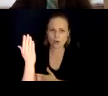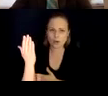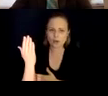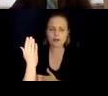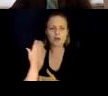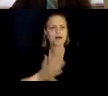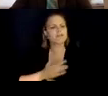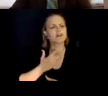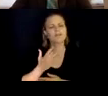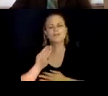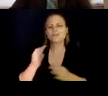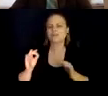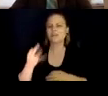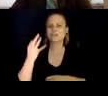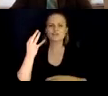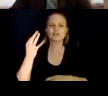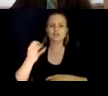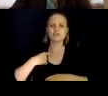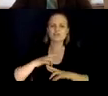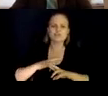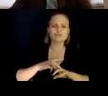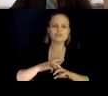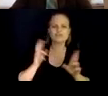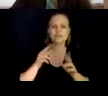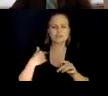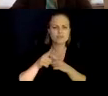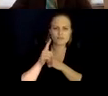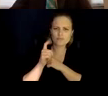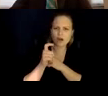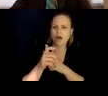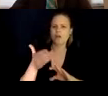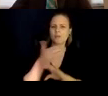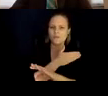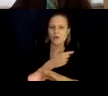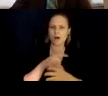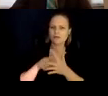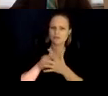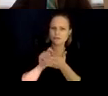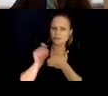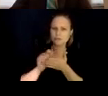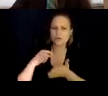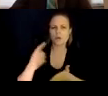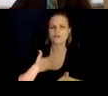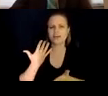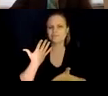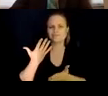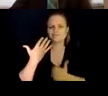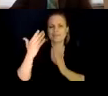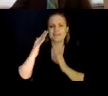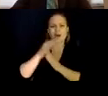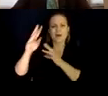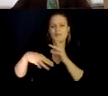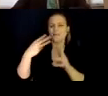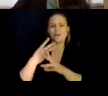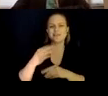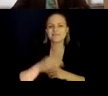felt refreshed. At that point, I was able to run before I would start writing. So I really felt sort of on top of the world, and things